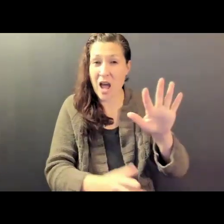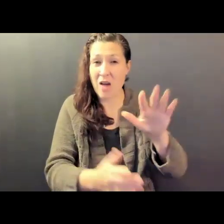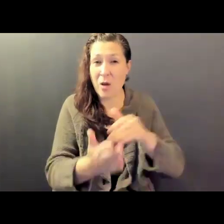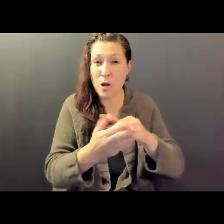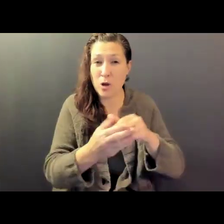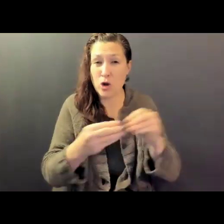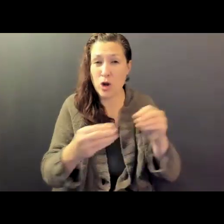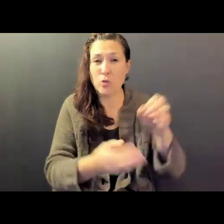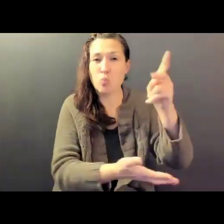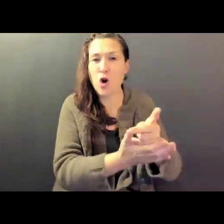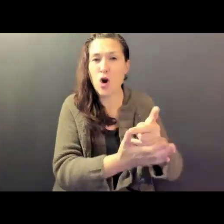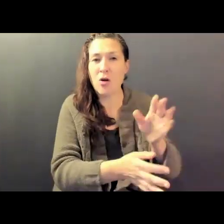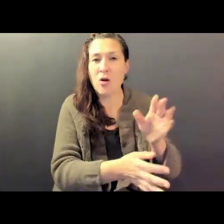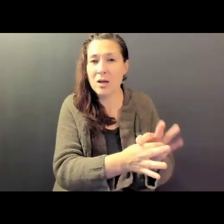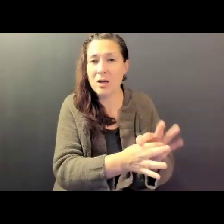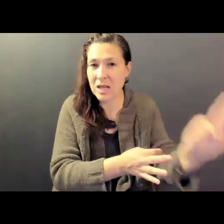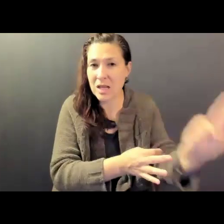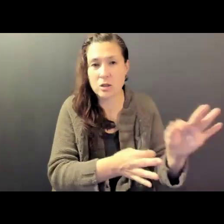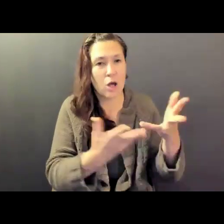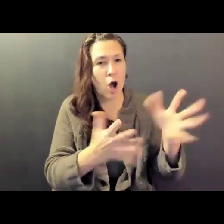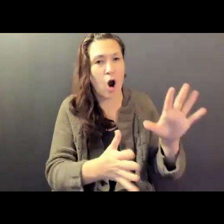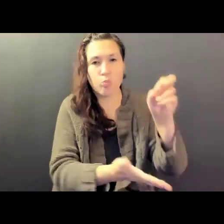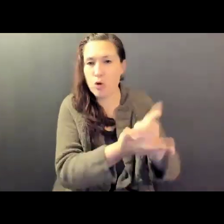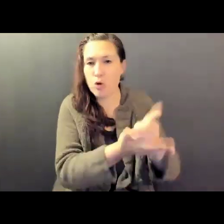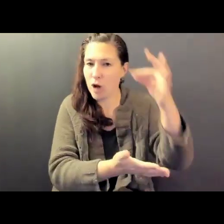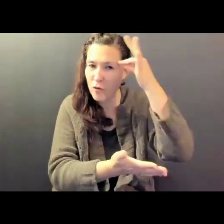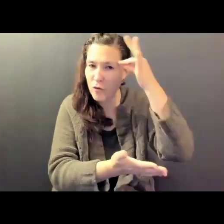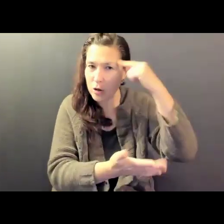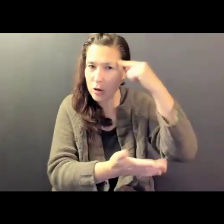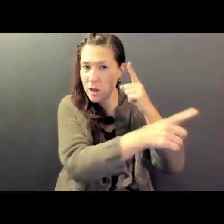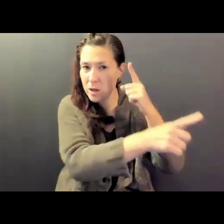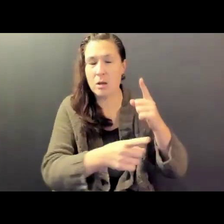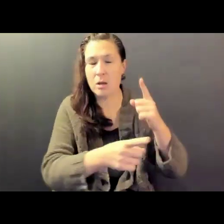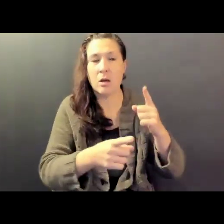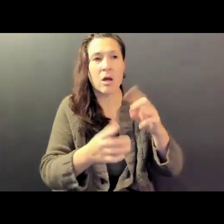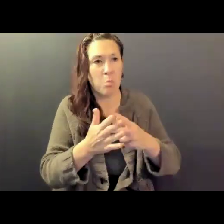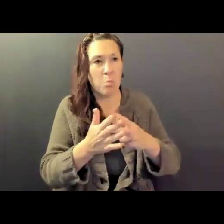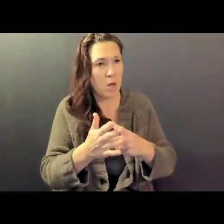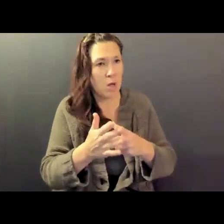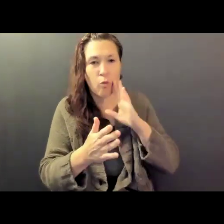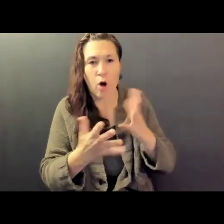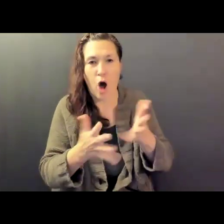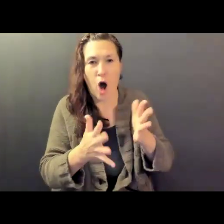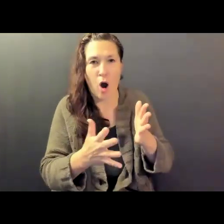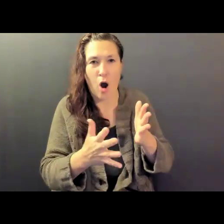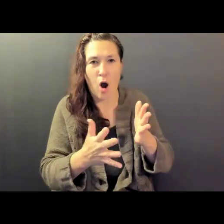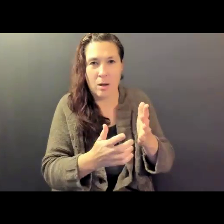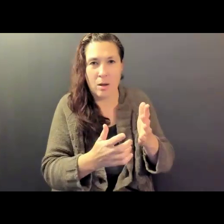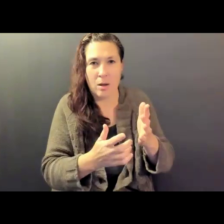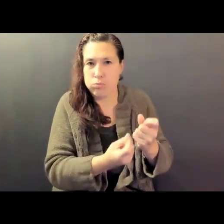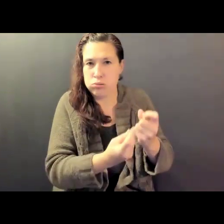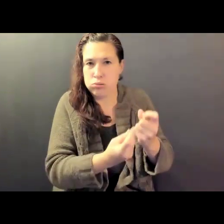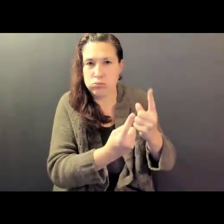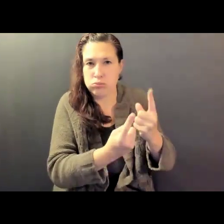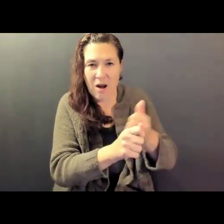those have all been fully approved already. Right. So we are on track to spend every penny, well, except for maybe 43 cents, depending upon what